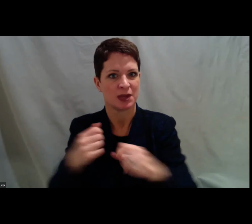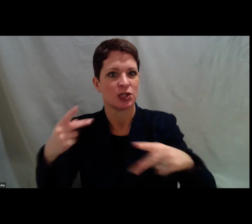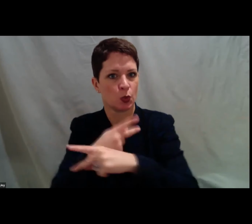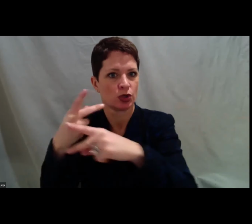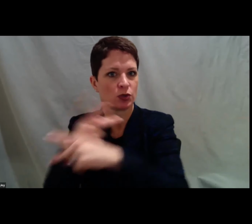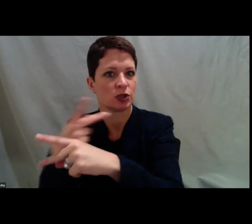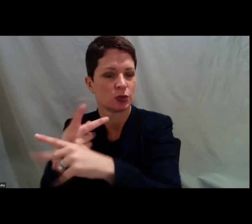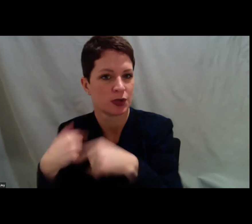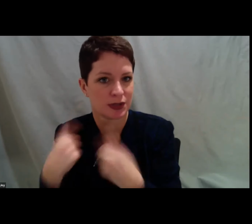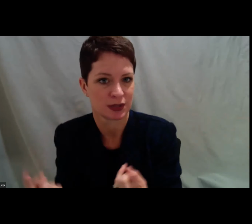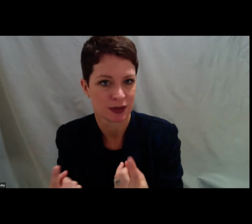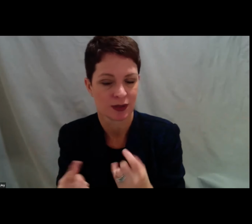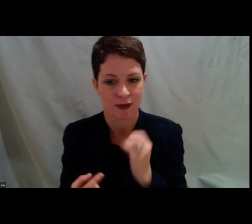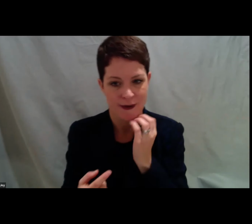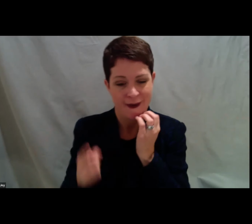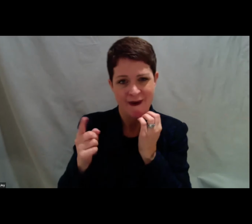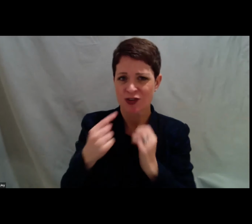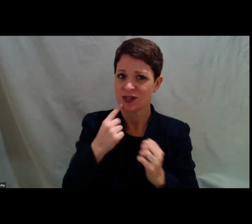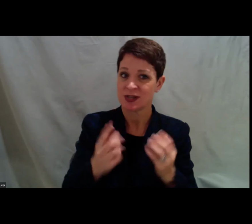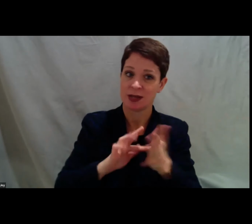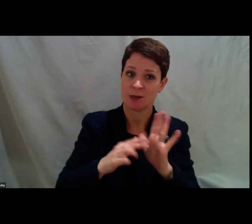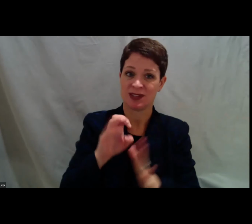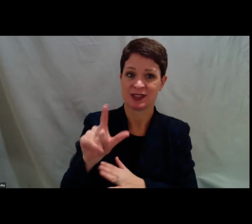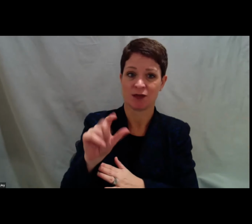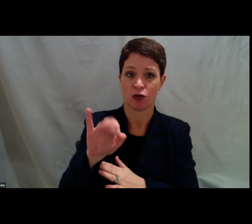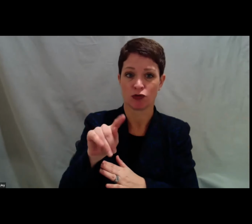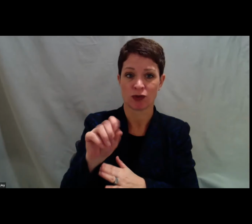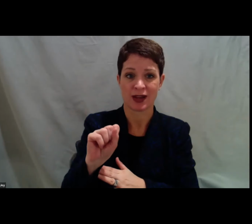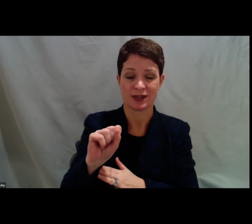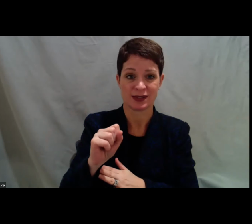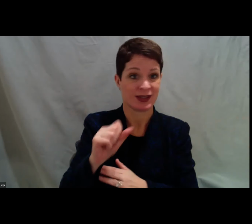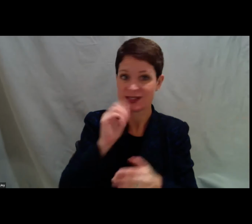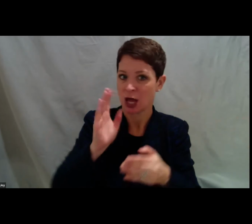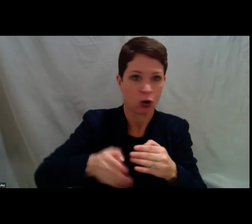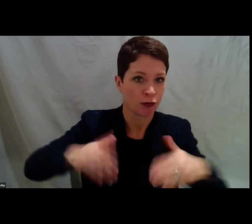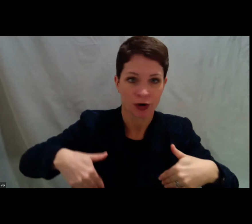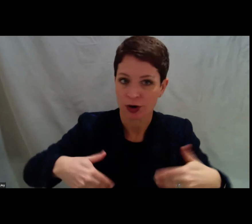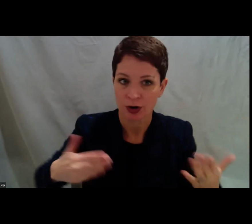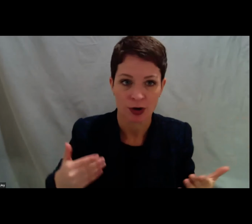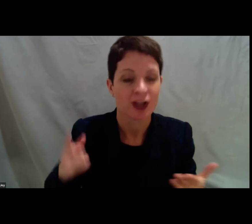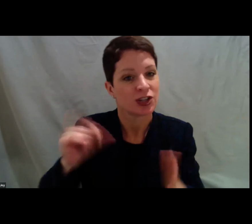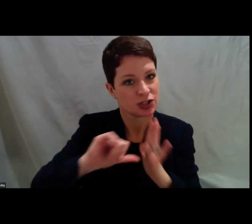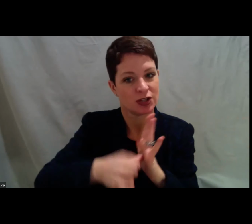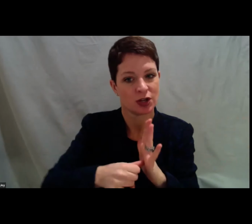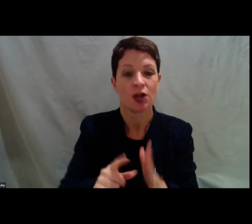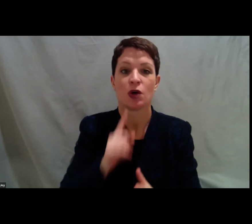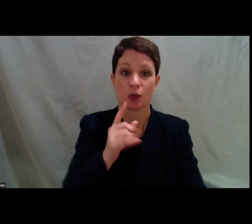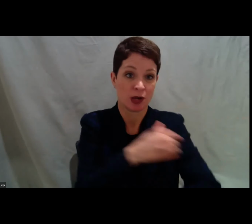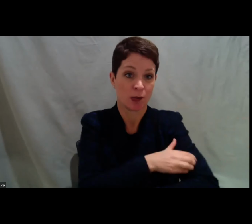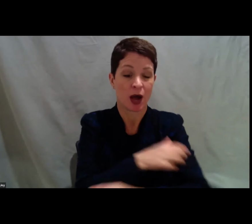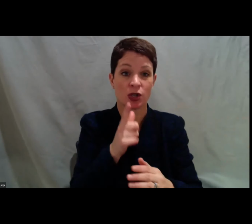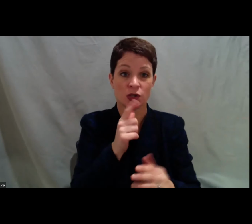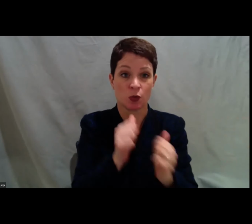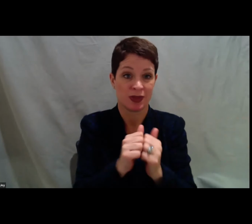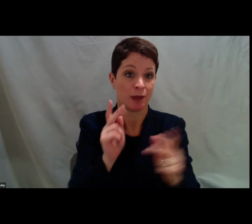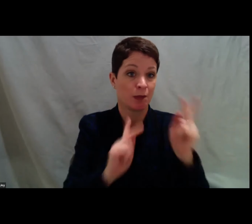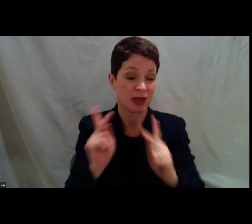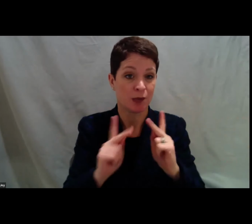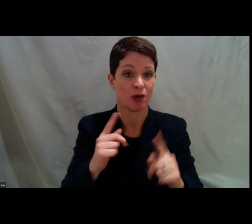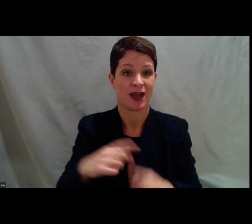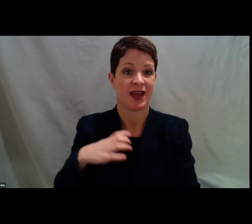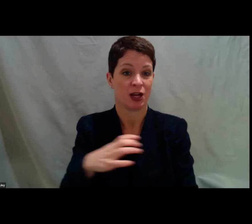patterns. As she said, that means the civil rights movement is not over, and as she stressed, the real power is with people, and